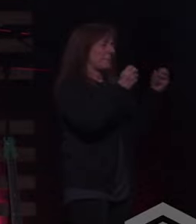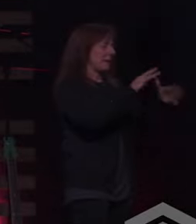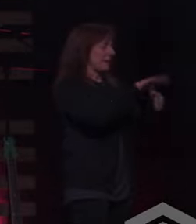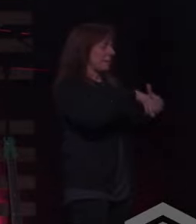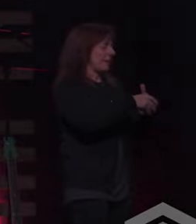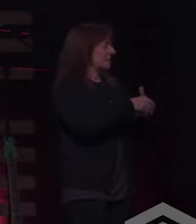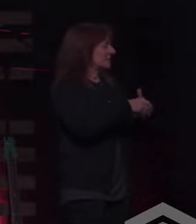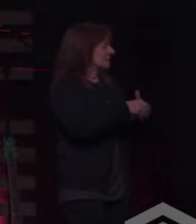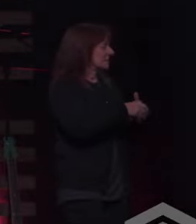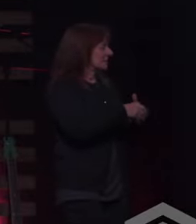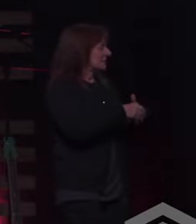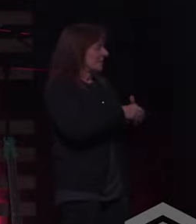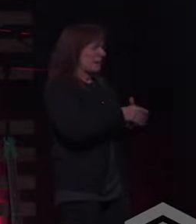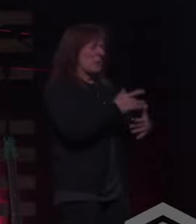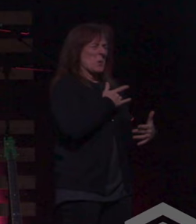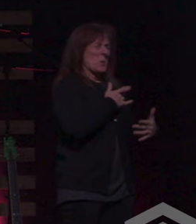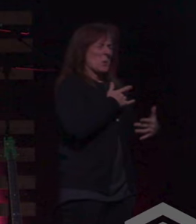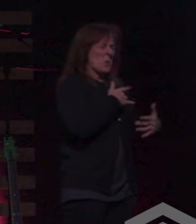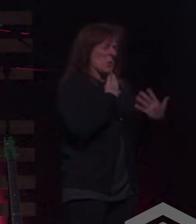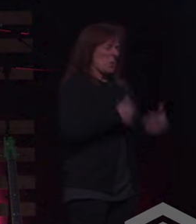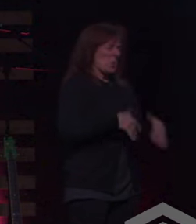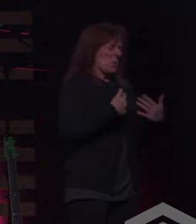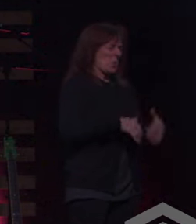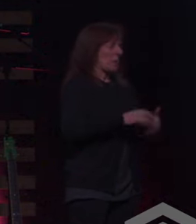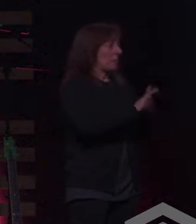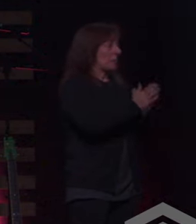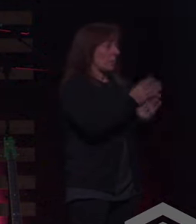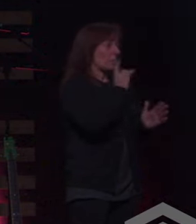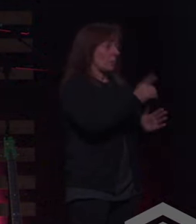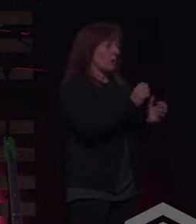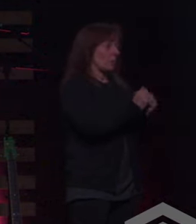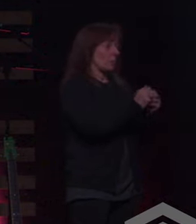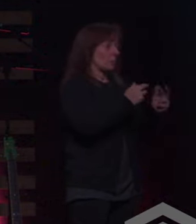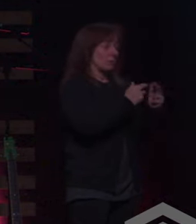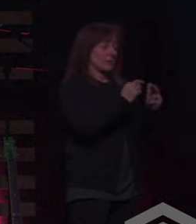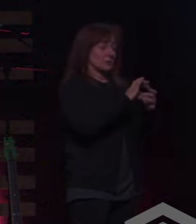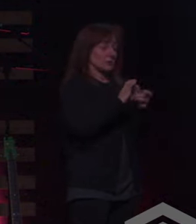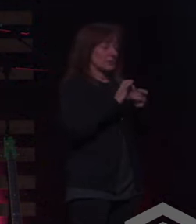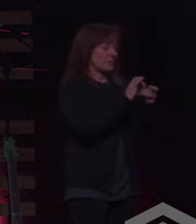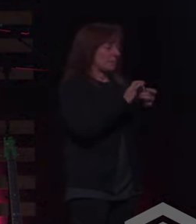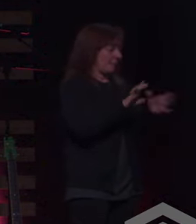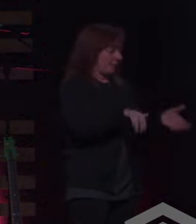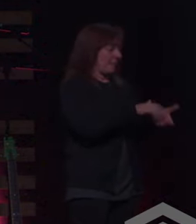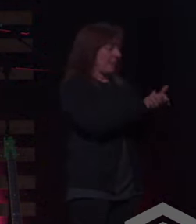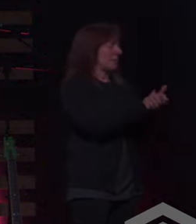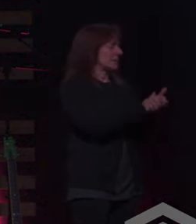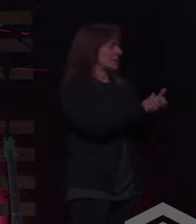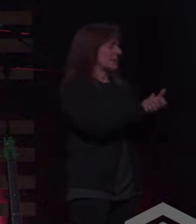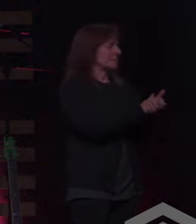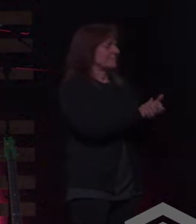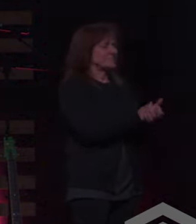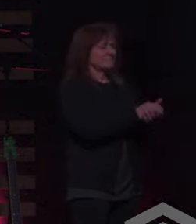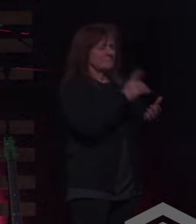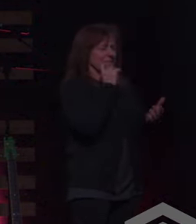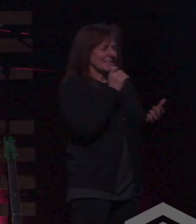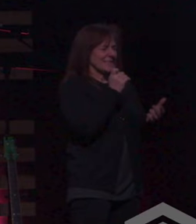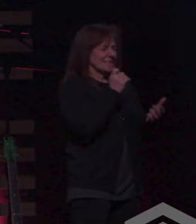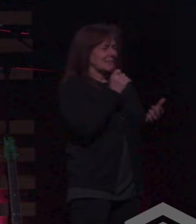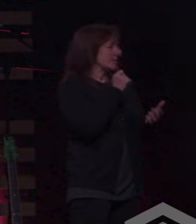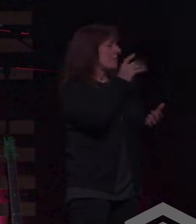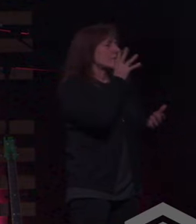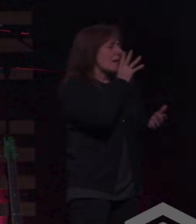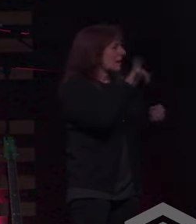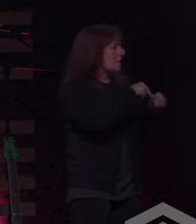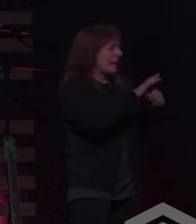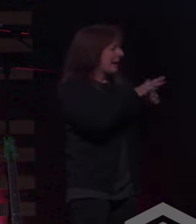I wanted it to be a little heavy, and I wanted to get very real with relationships and marriage because we don't talk about